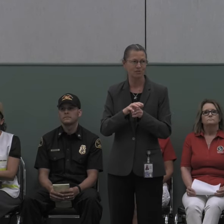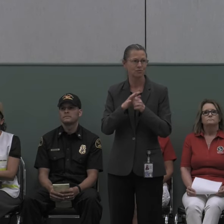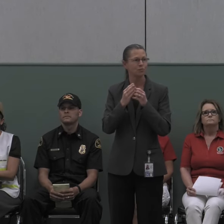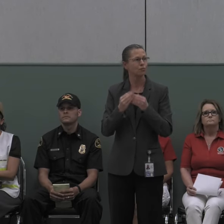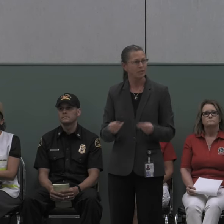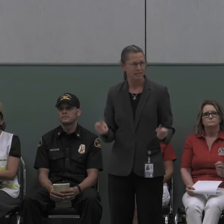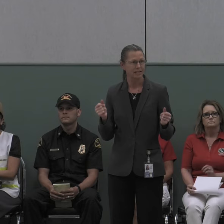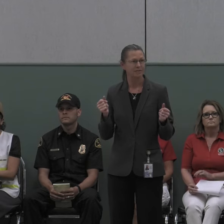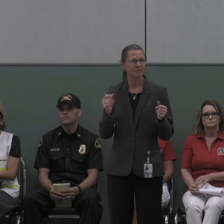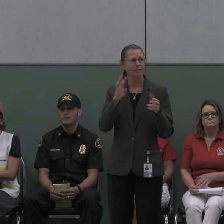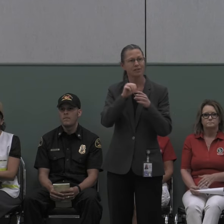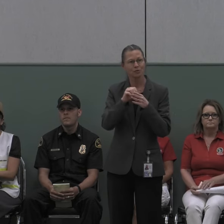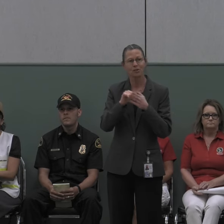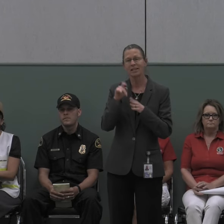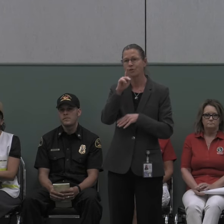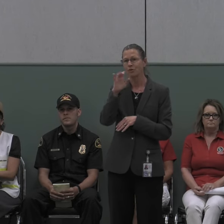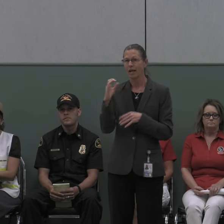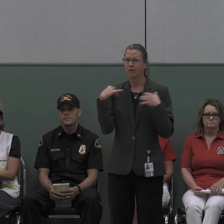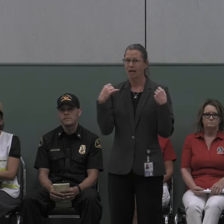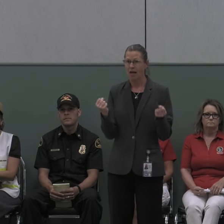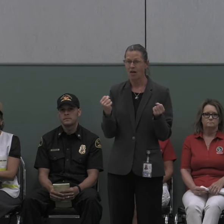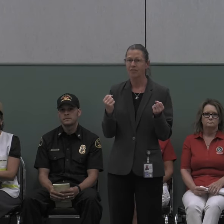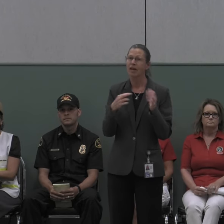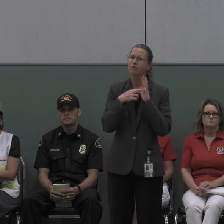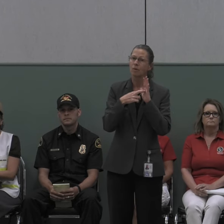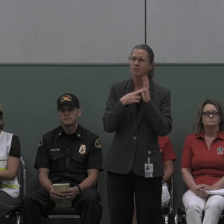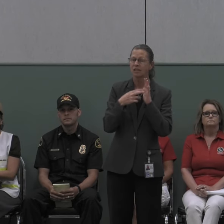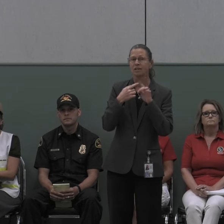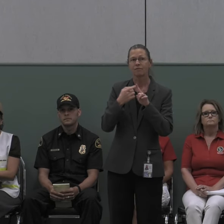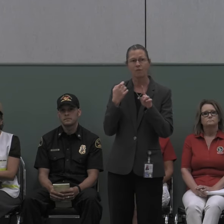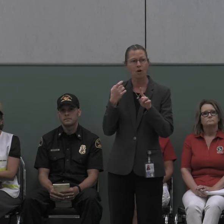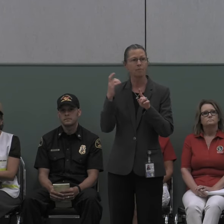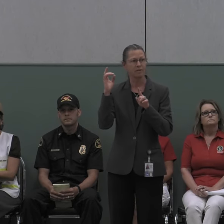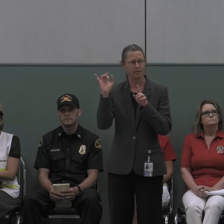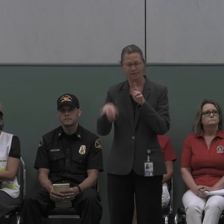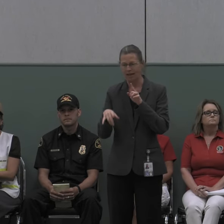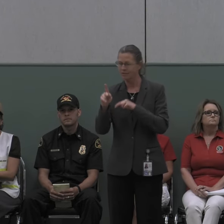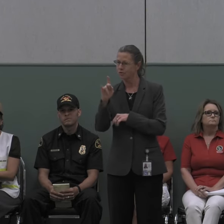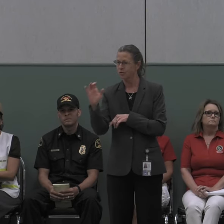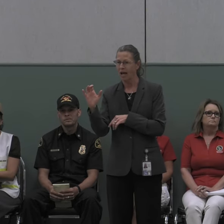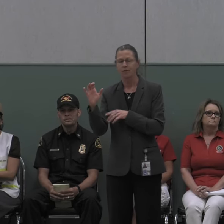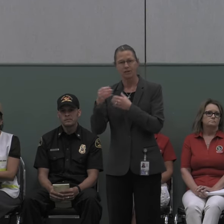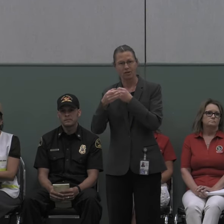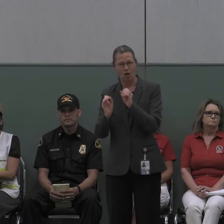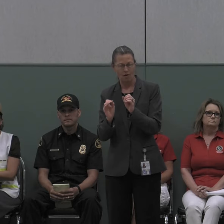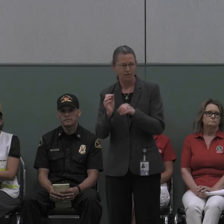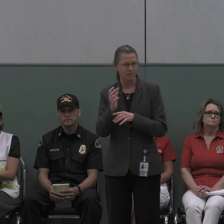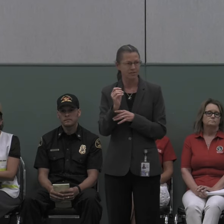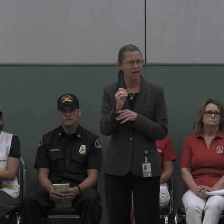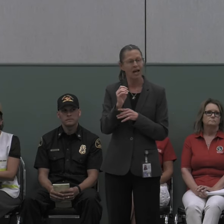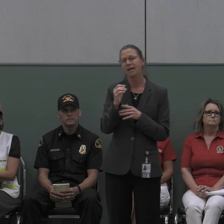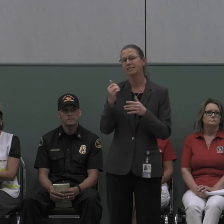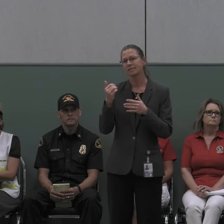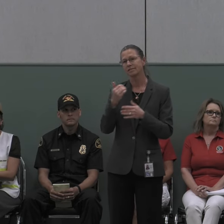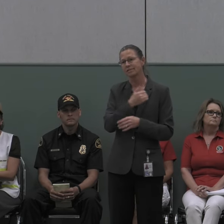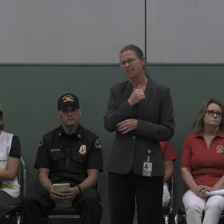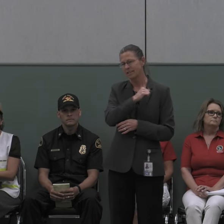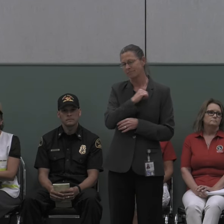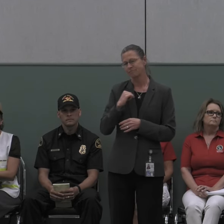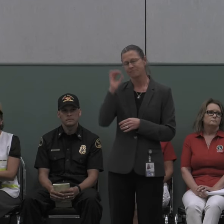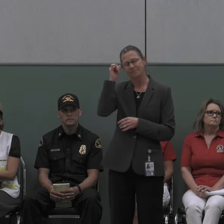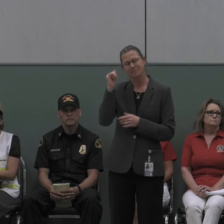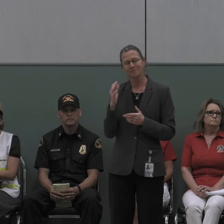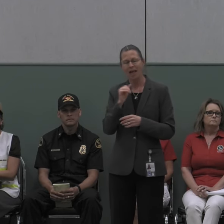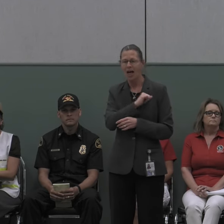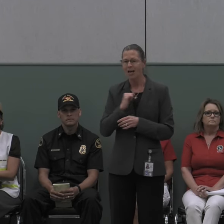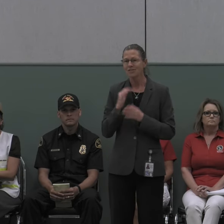have representatives from the Kern County Supervisors District 1's office. We have Assemblyman Fong here. Representative